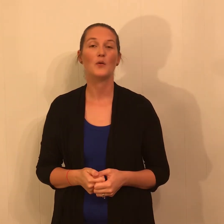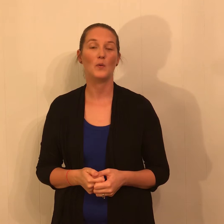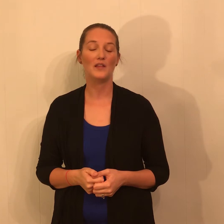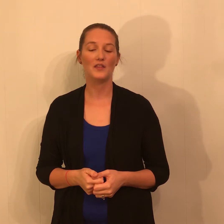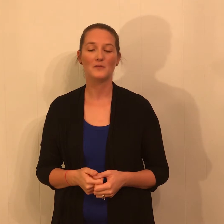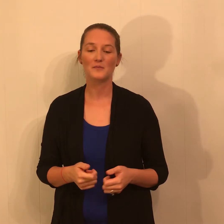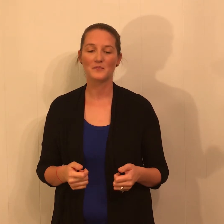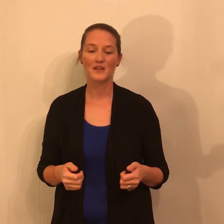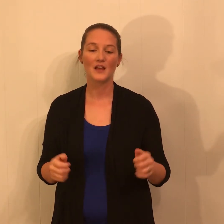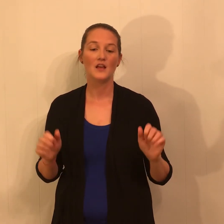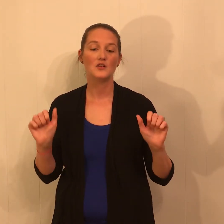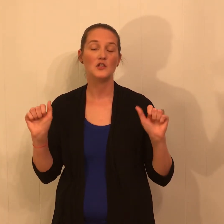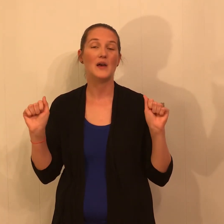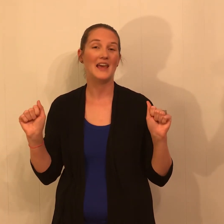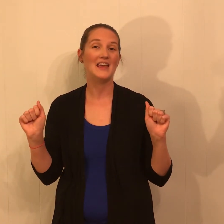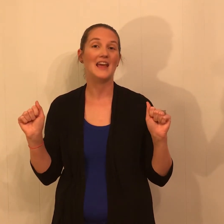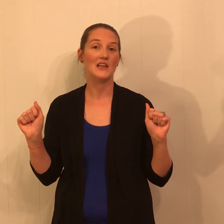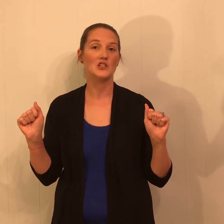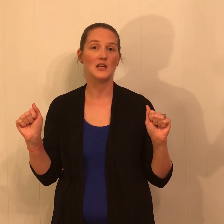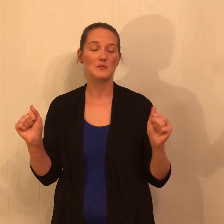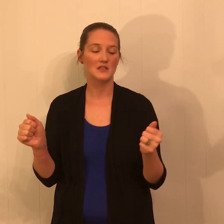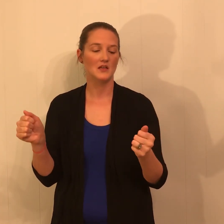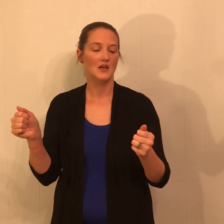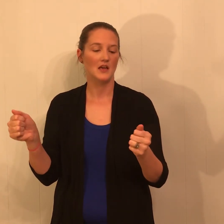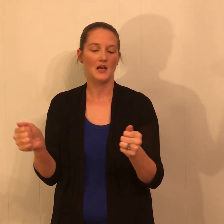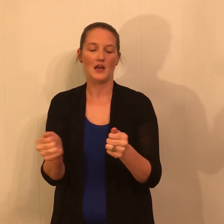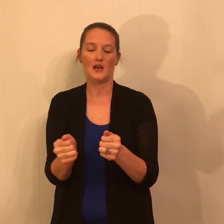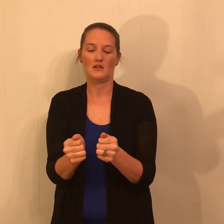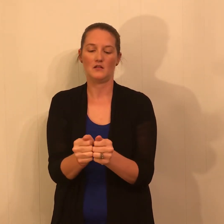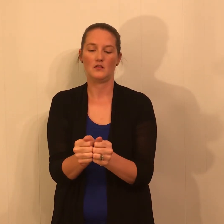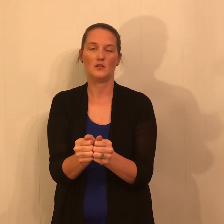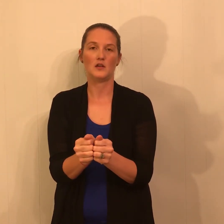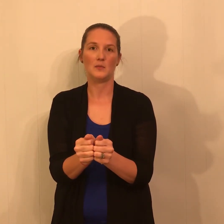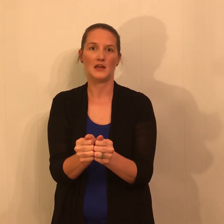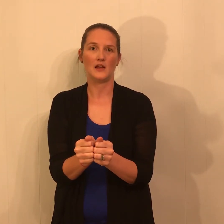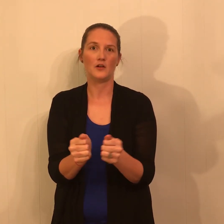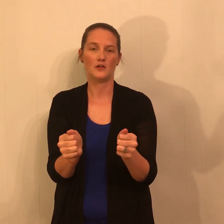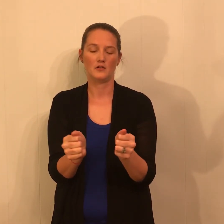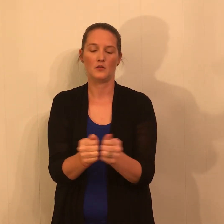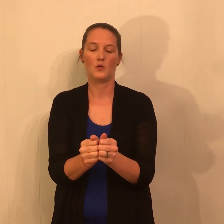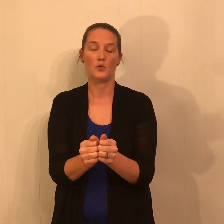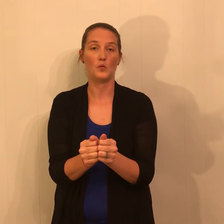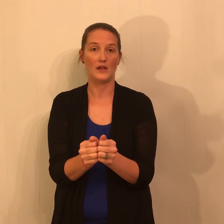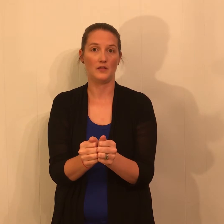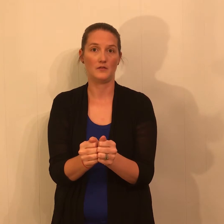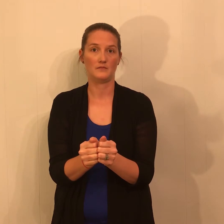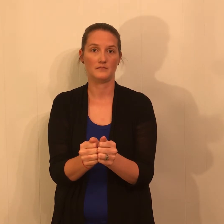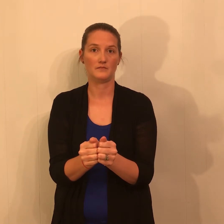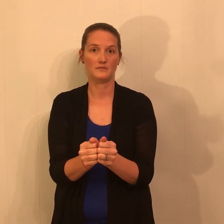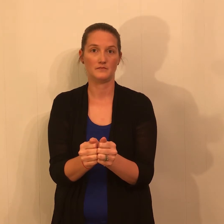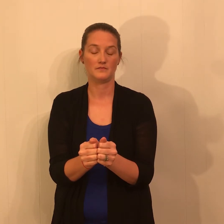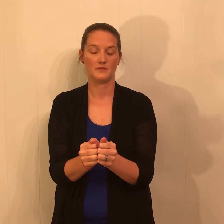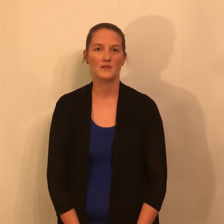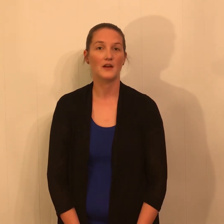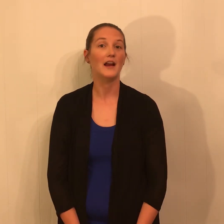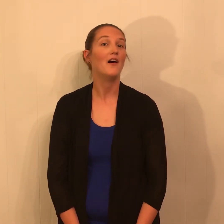With 2 A handshakes, and you come together with. Okay.